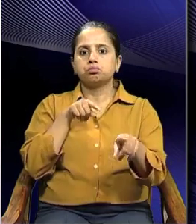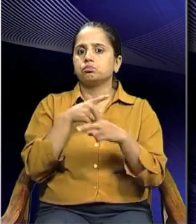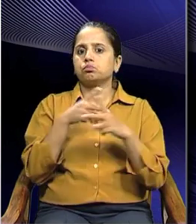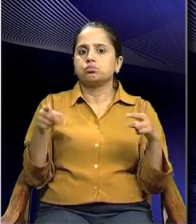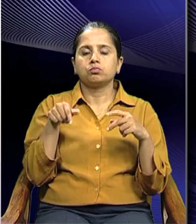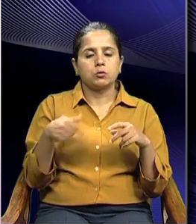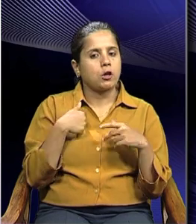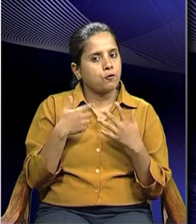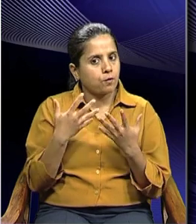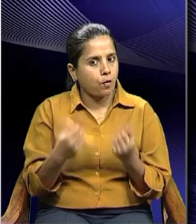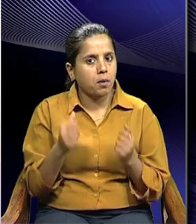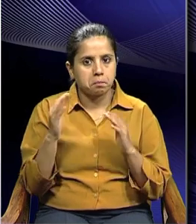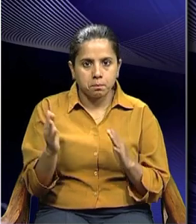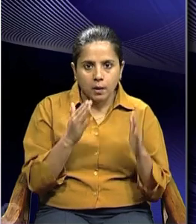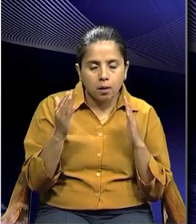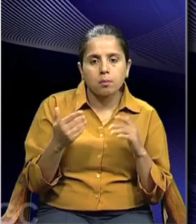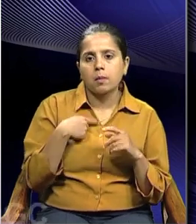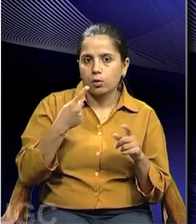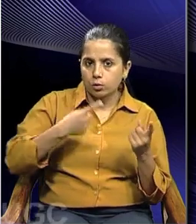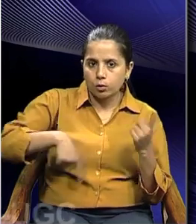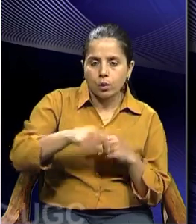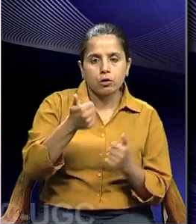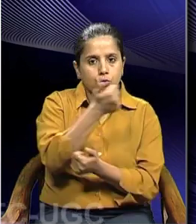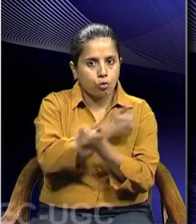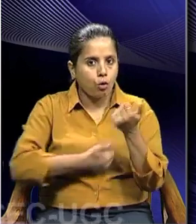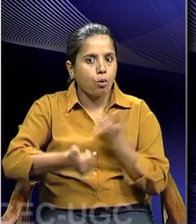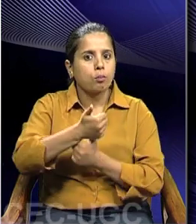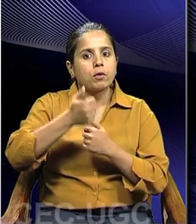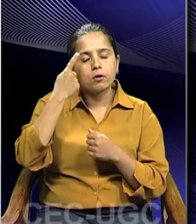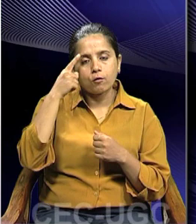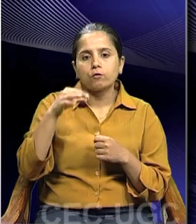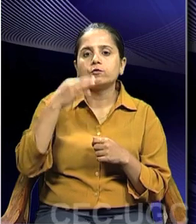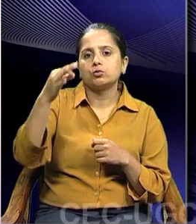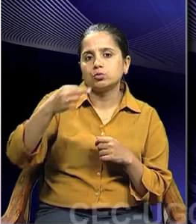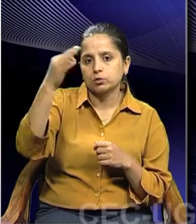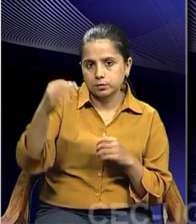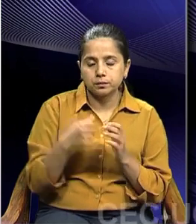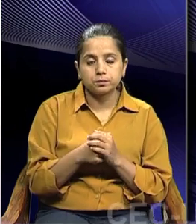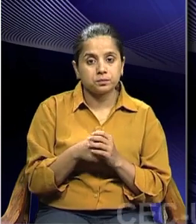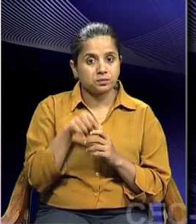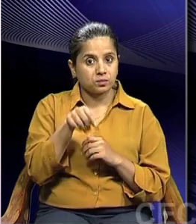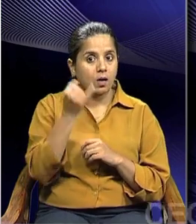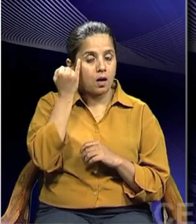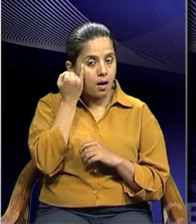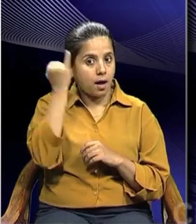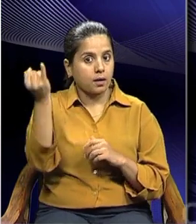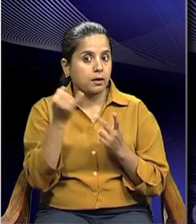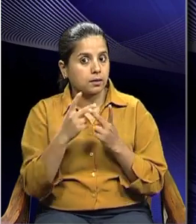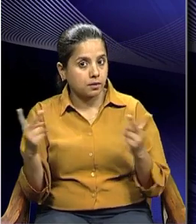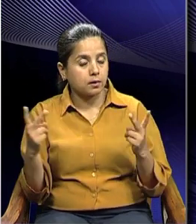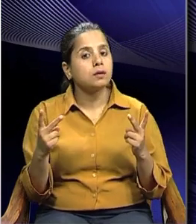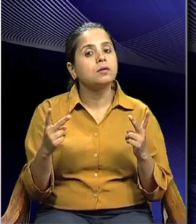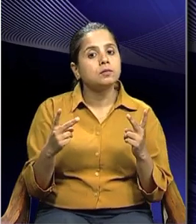and we wanted to prepare ourselves to compete for and in future. When these ideas